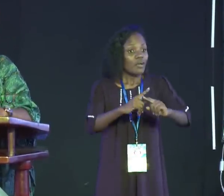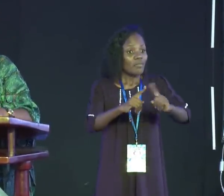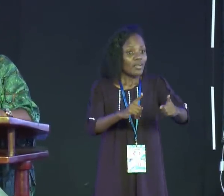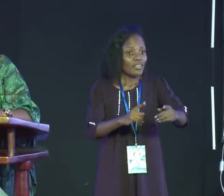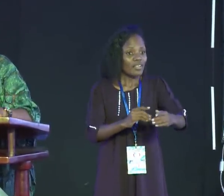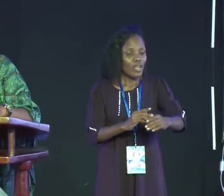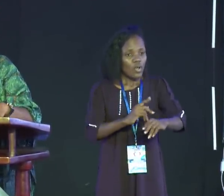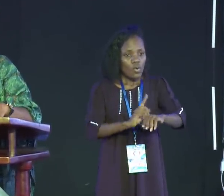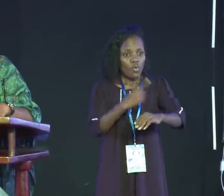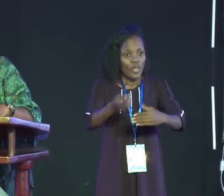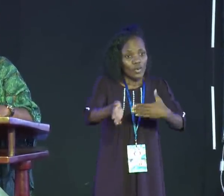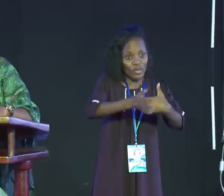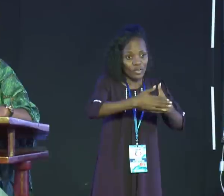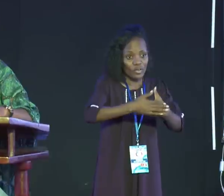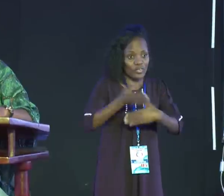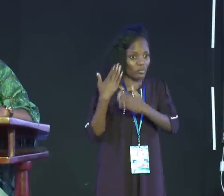return.